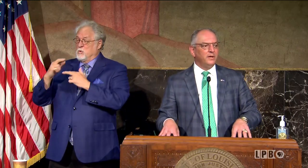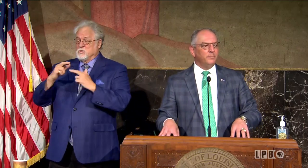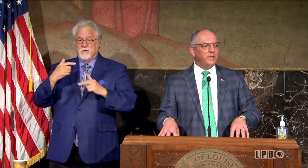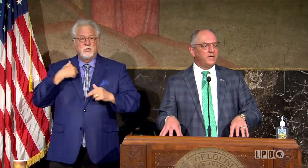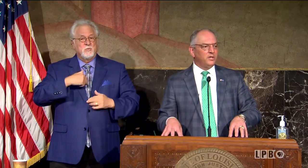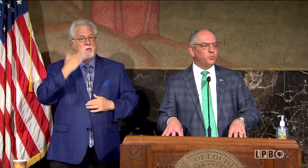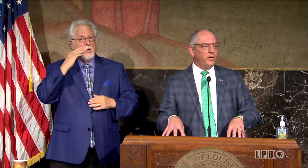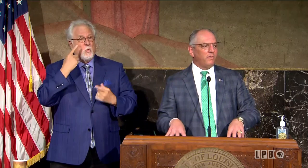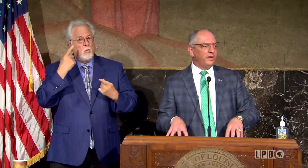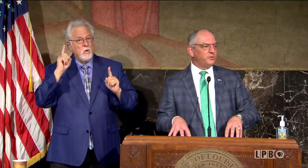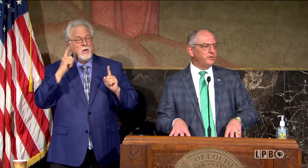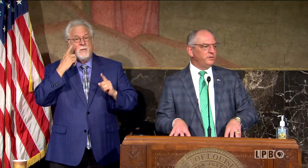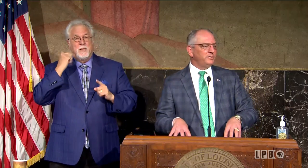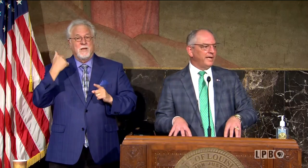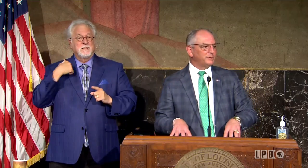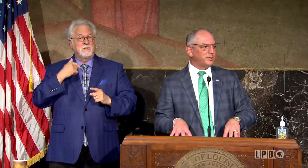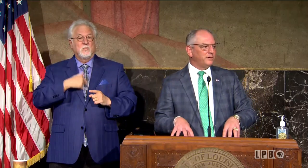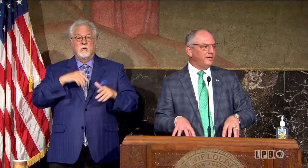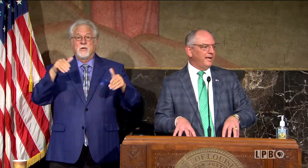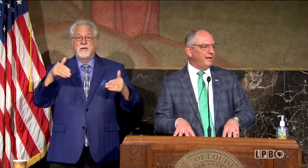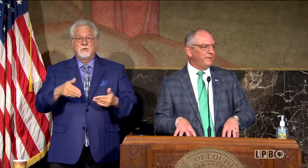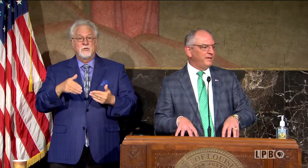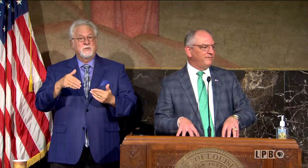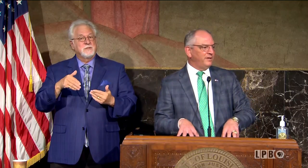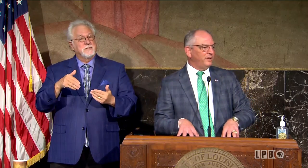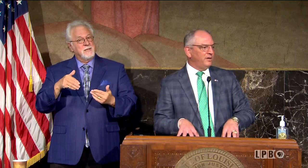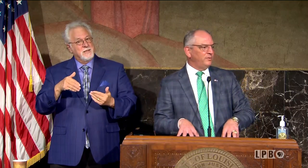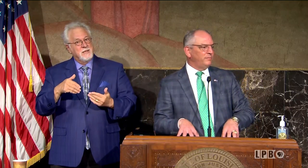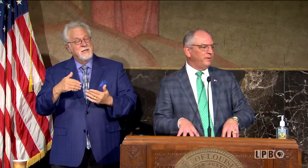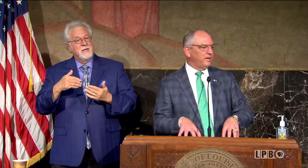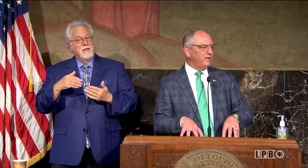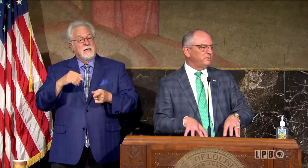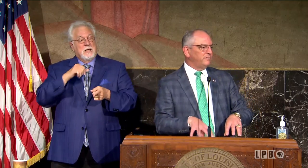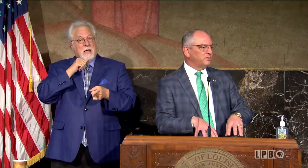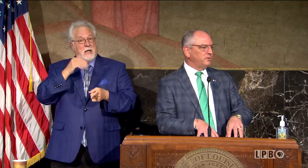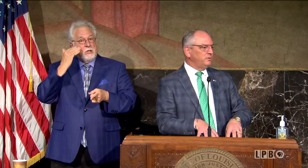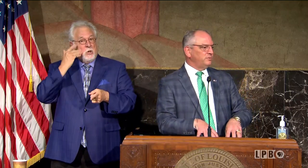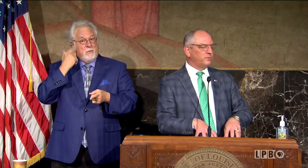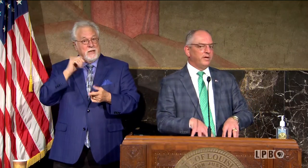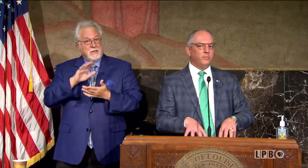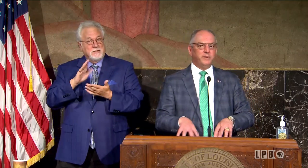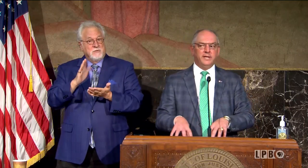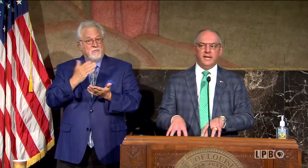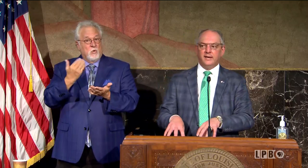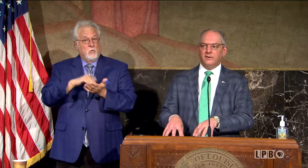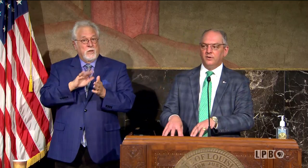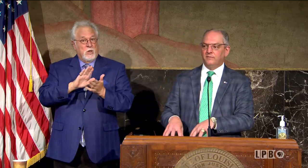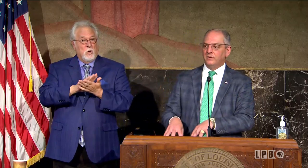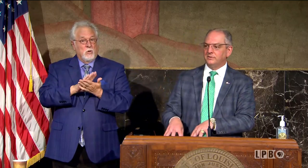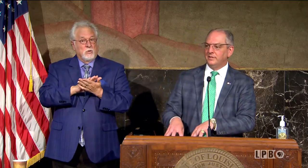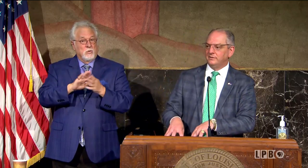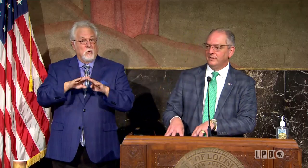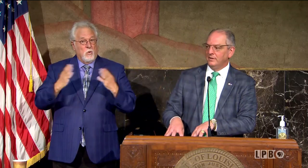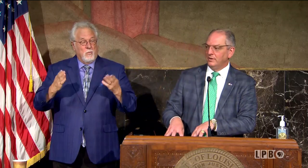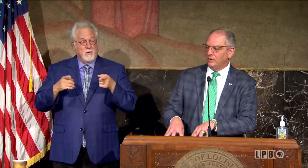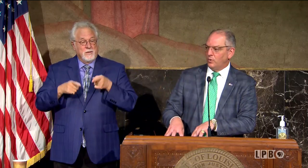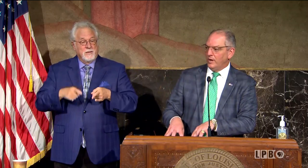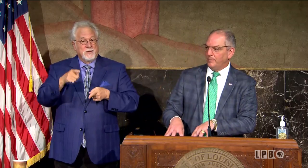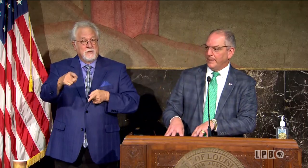work, because we are introducing a certain element of unknown because of the schools reopening and our